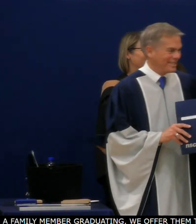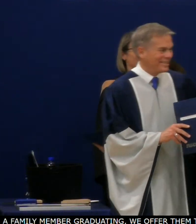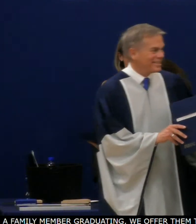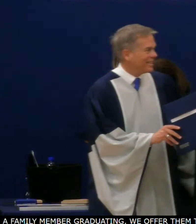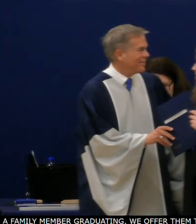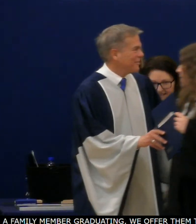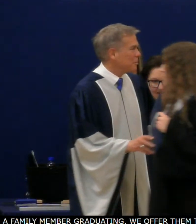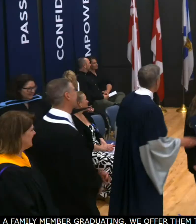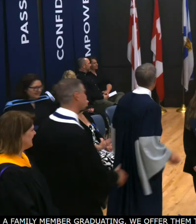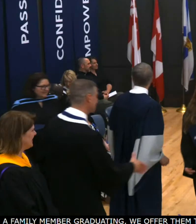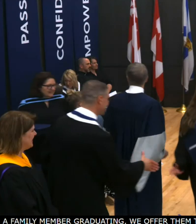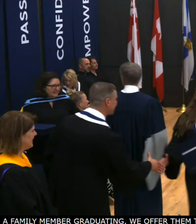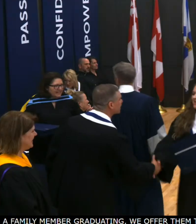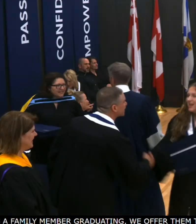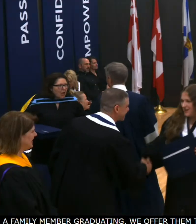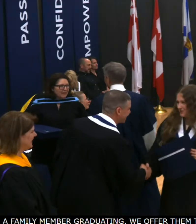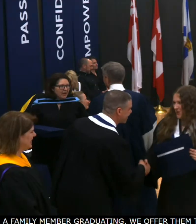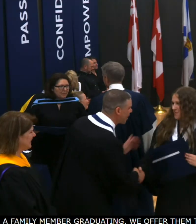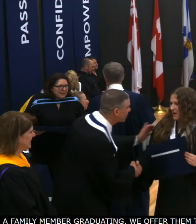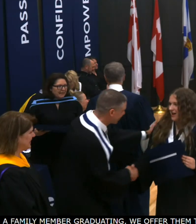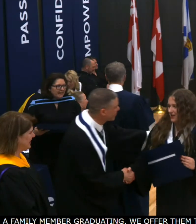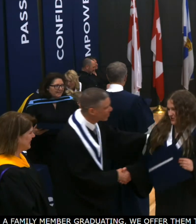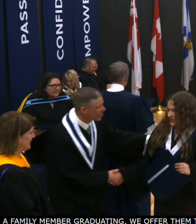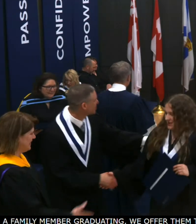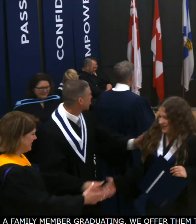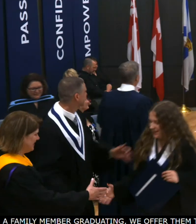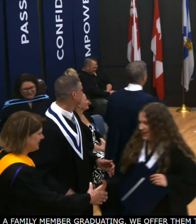Megan Foster.